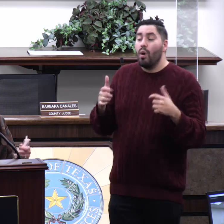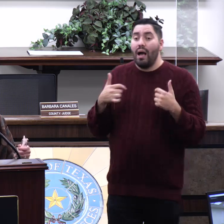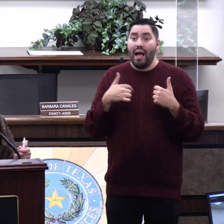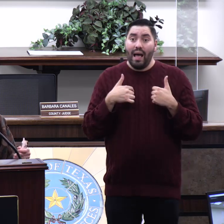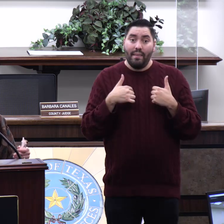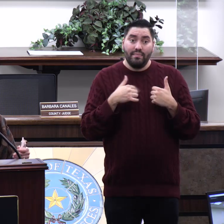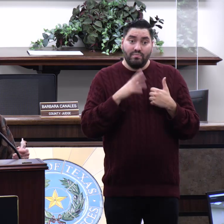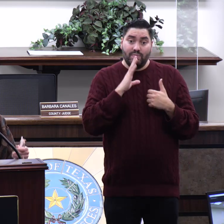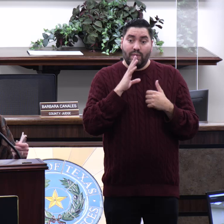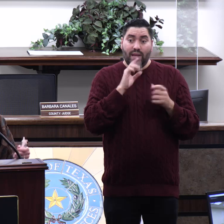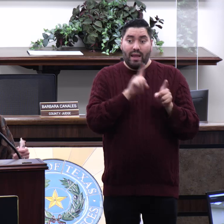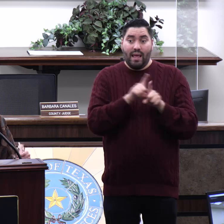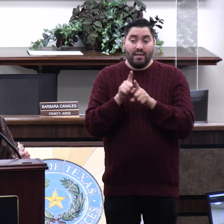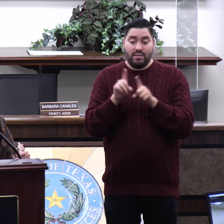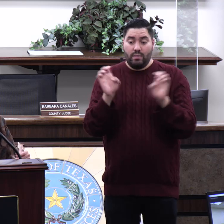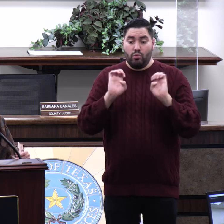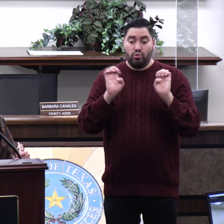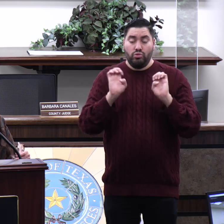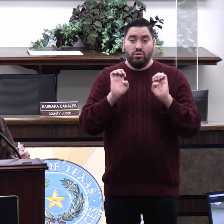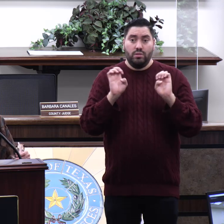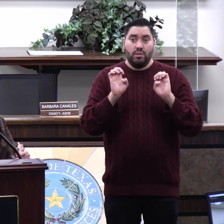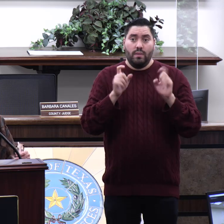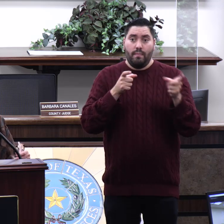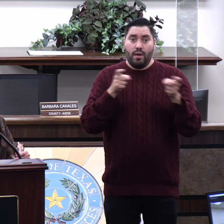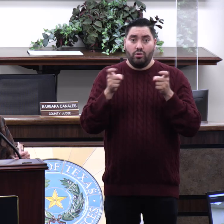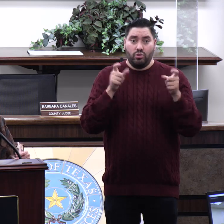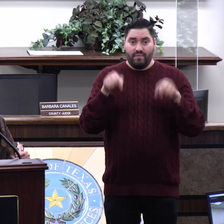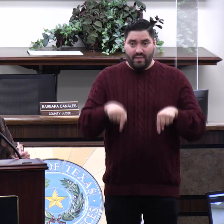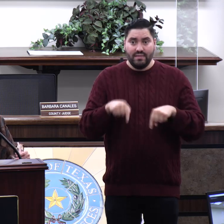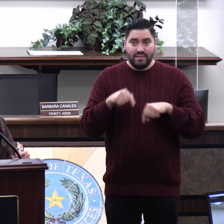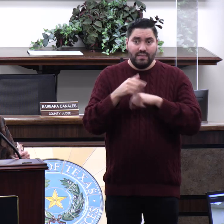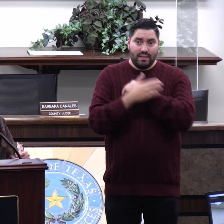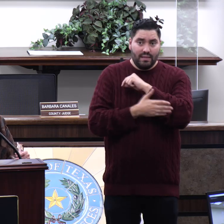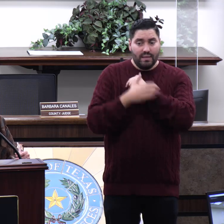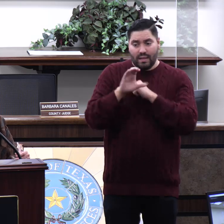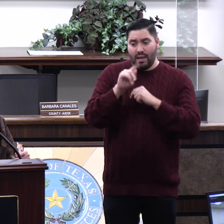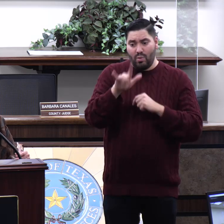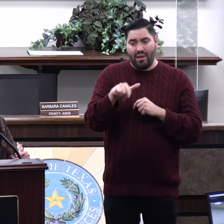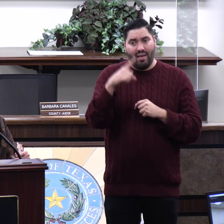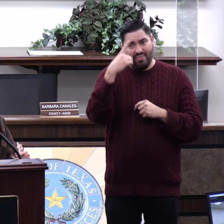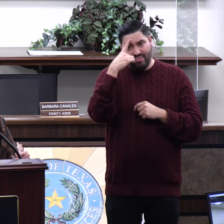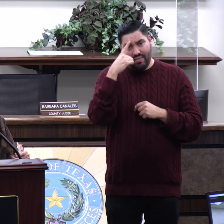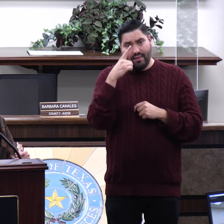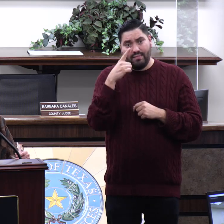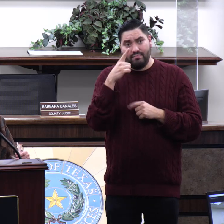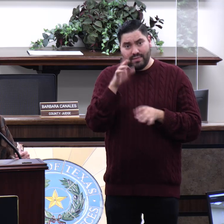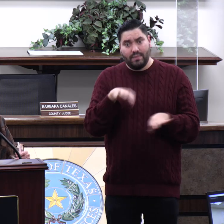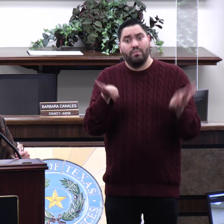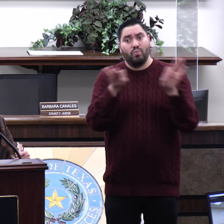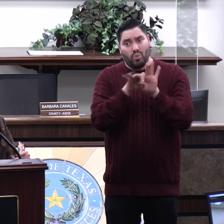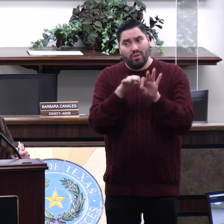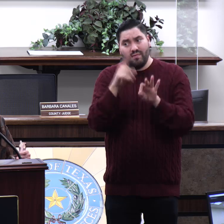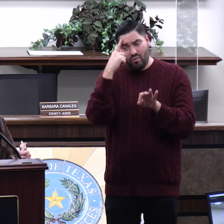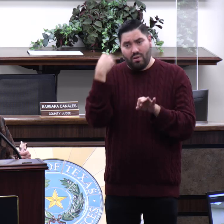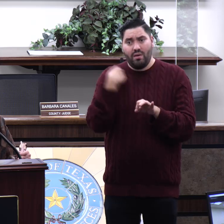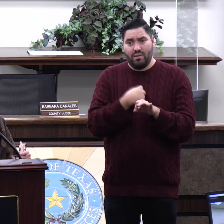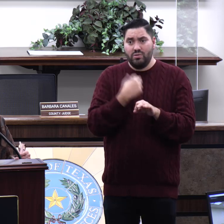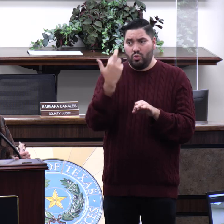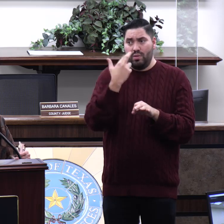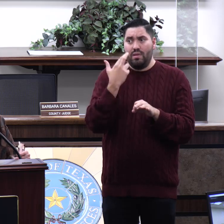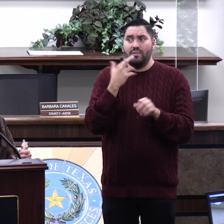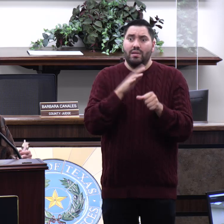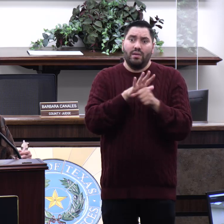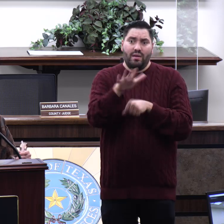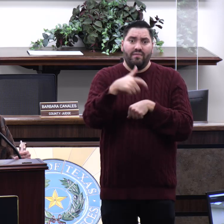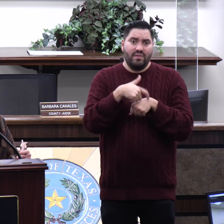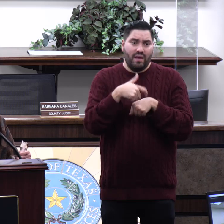the emergency manager of this county, and I believe that it's incumbent upon all of us to make certain that we have enough time